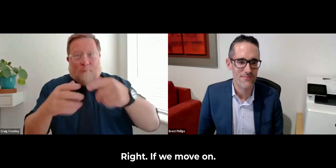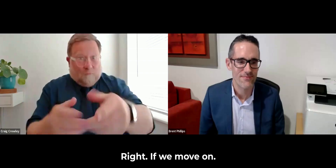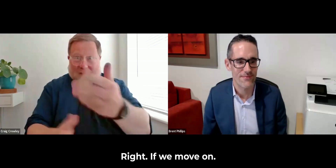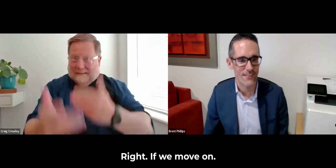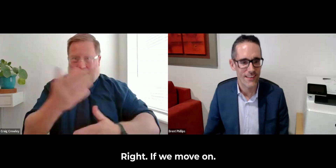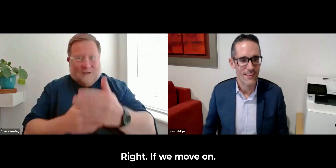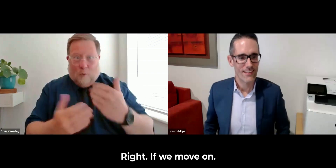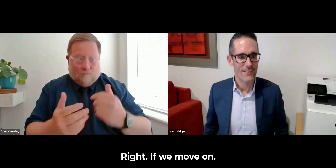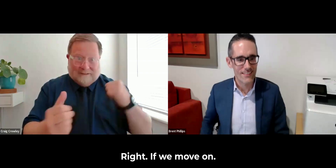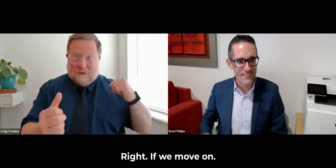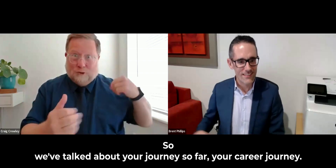we move on,